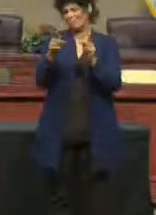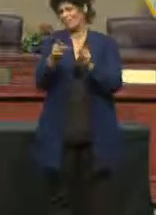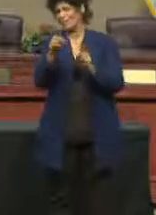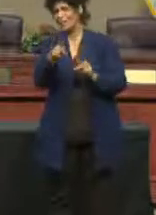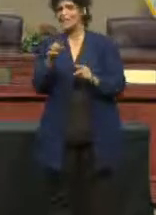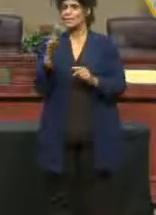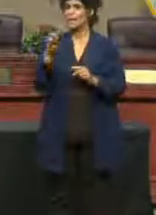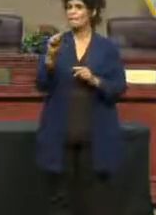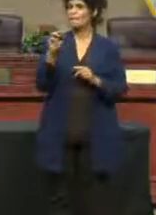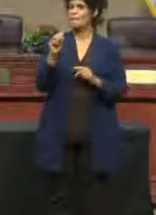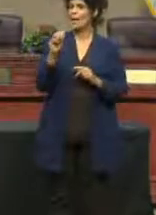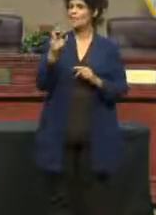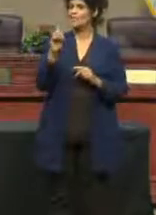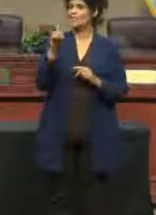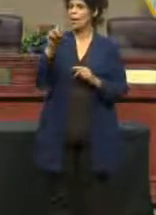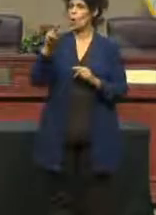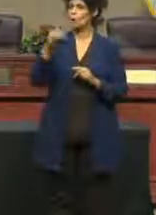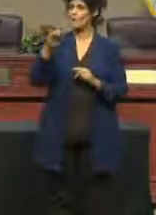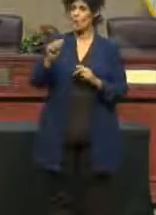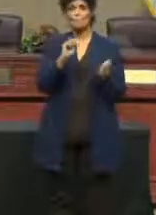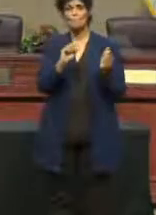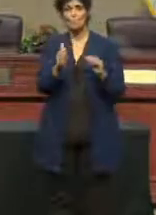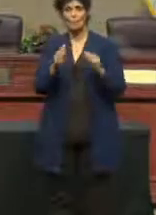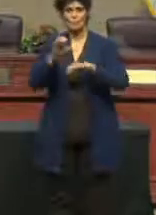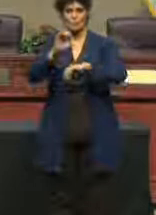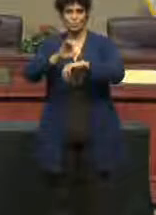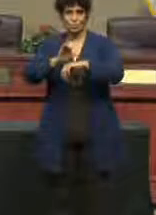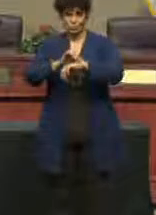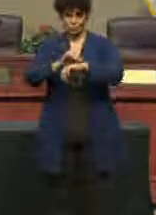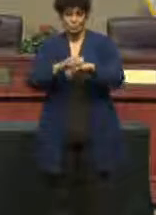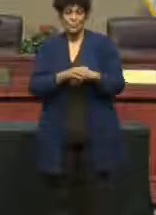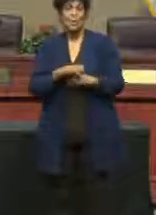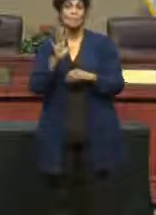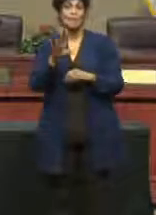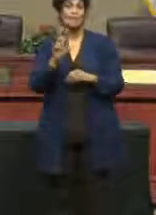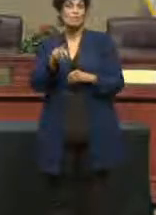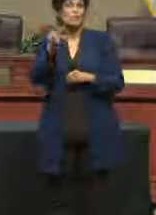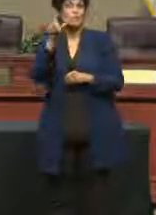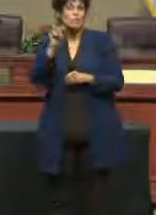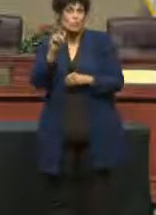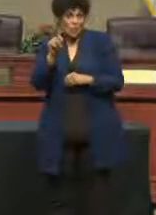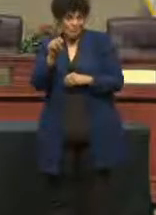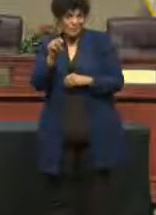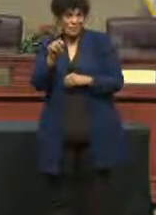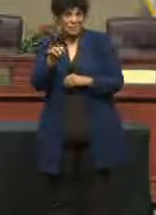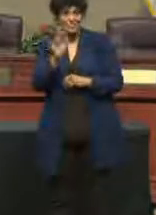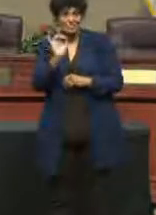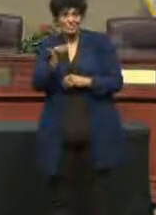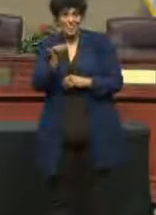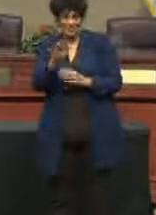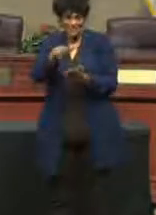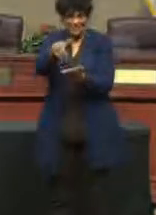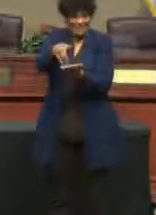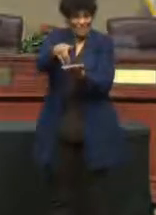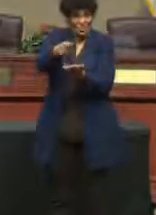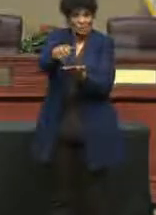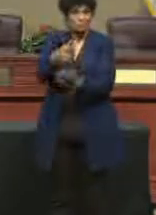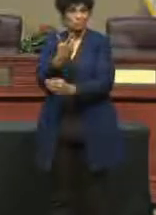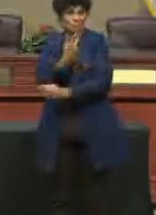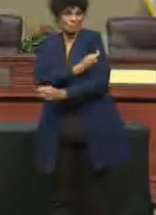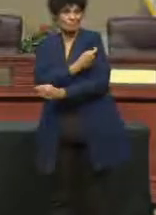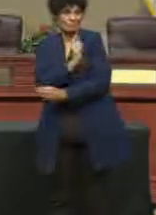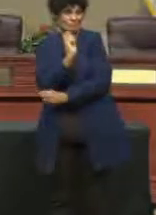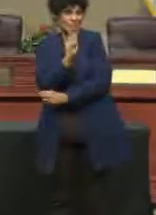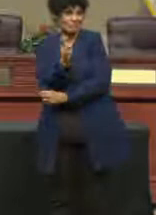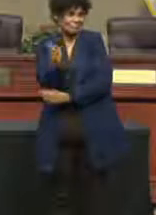Church. Some 520 vaccinations were done at that center. Today,